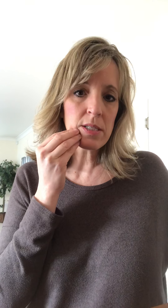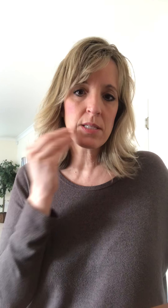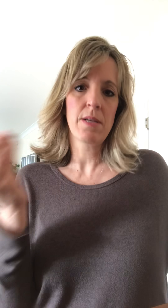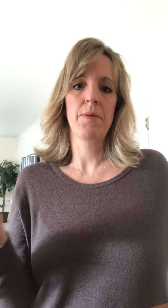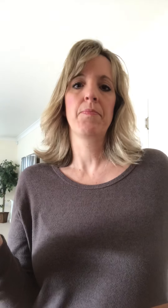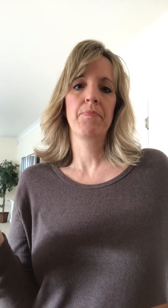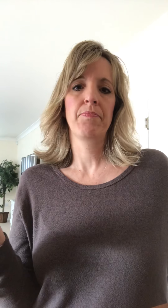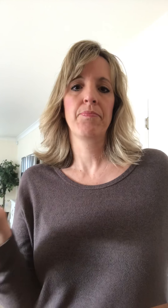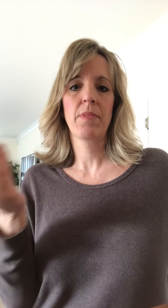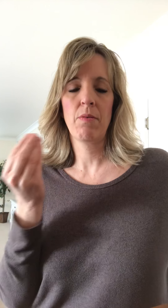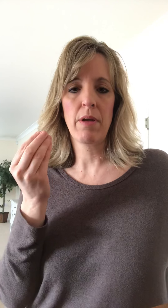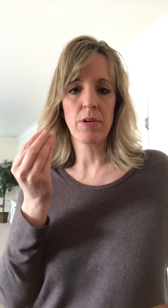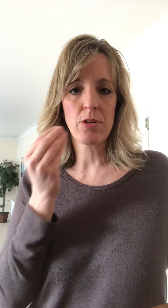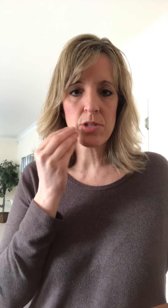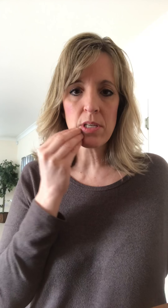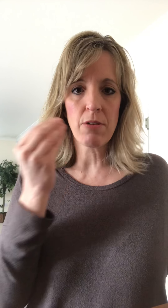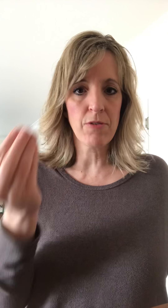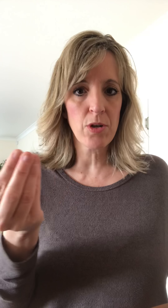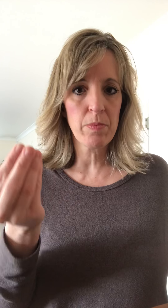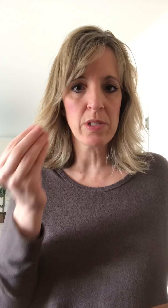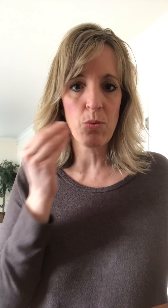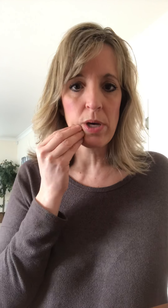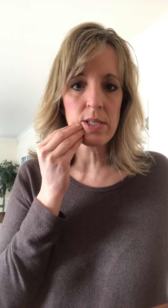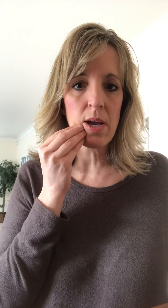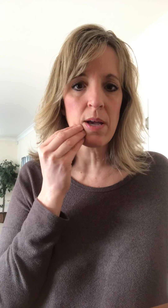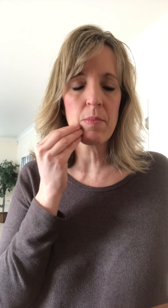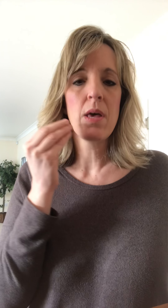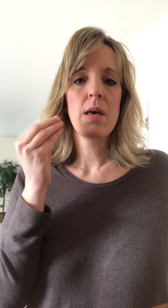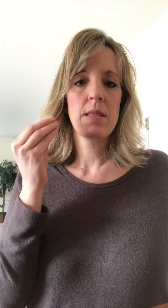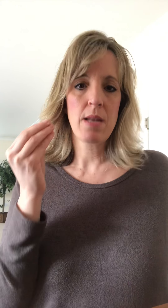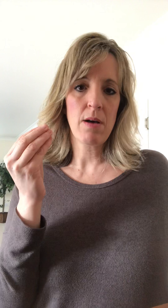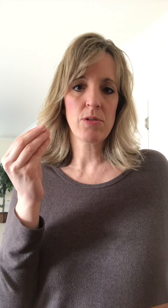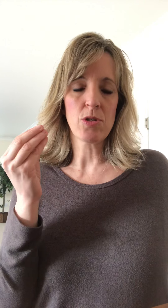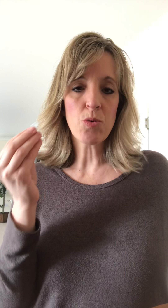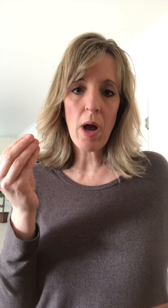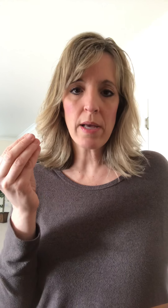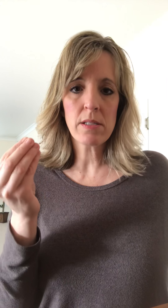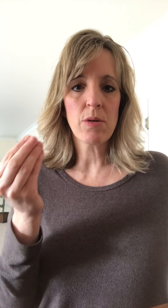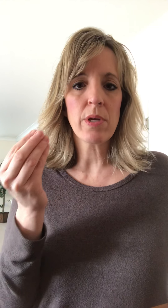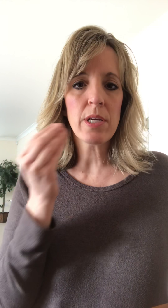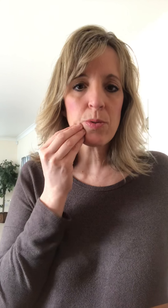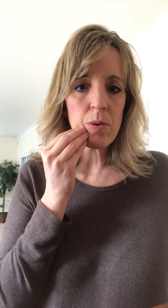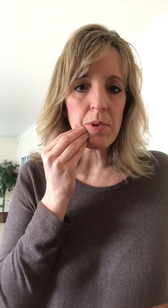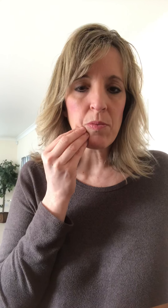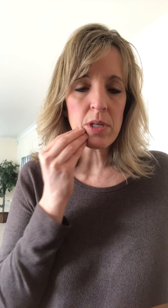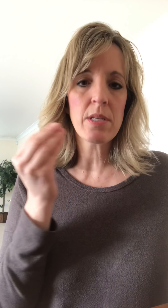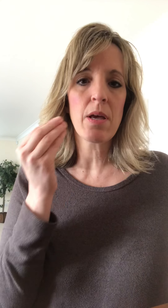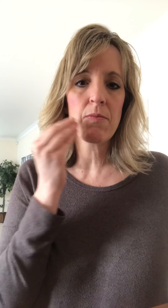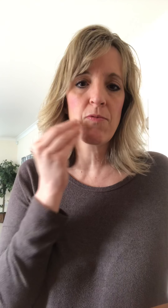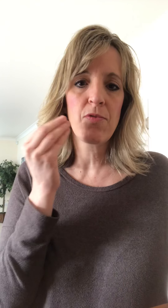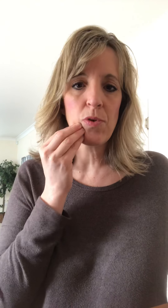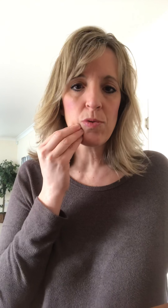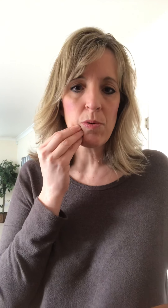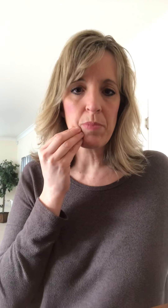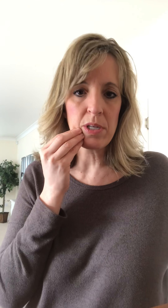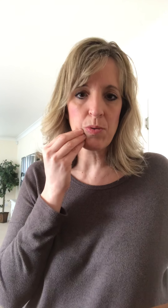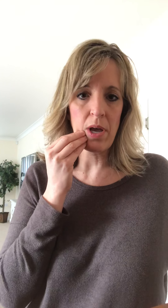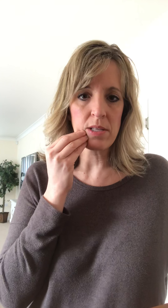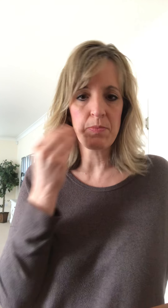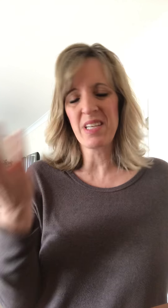eat, whatever. Usually the verb is one time, the nouns are twice, so eat would be one time, food would be twice, but it's